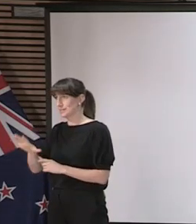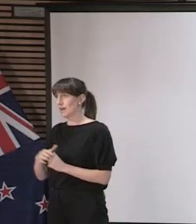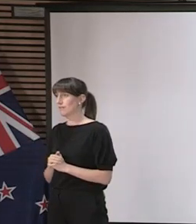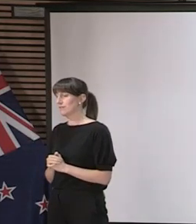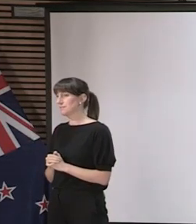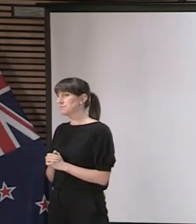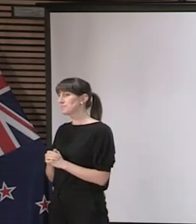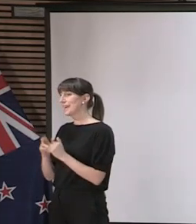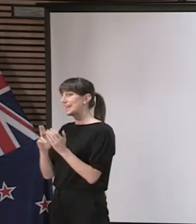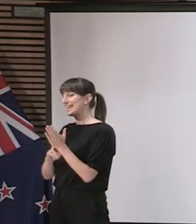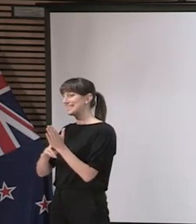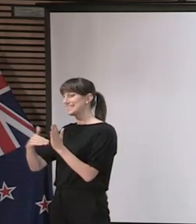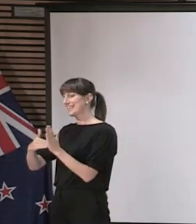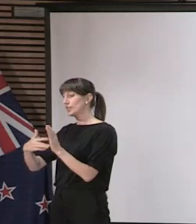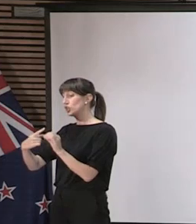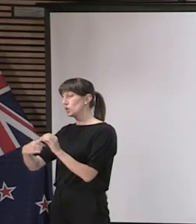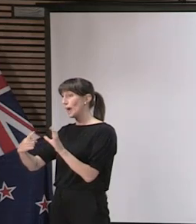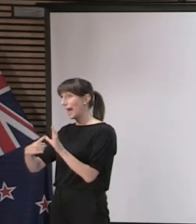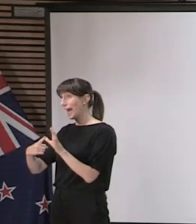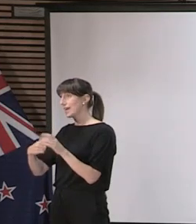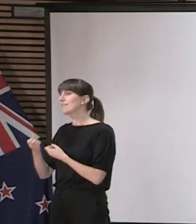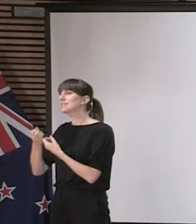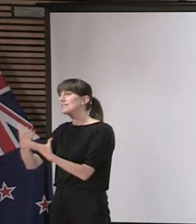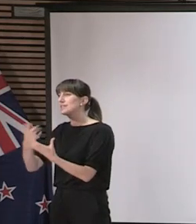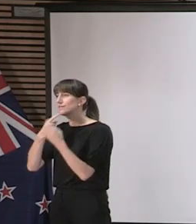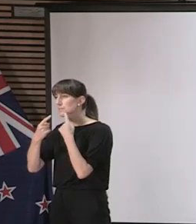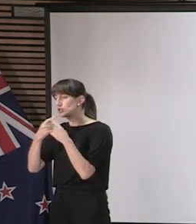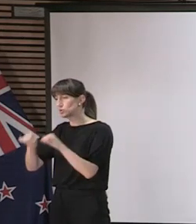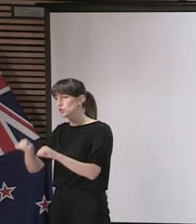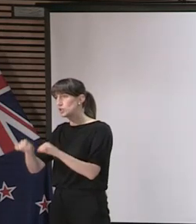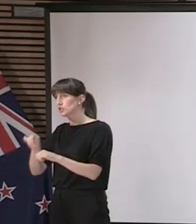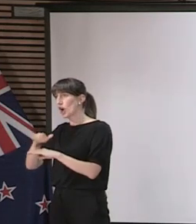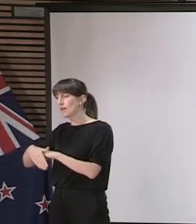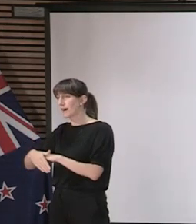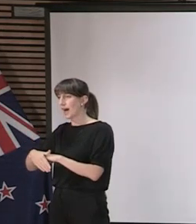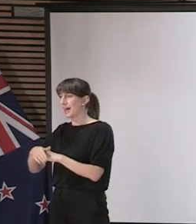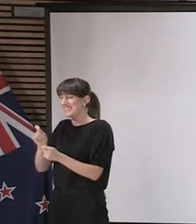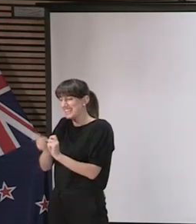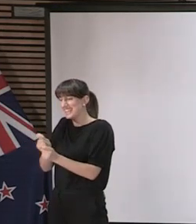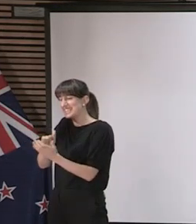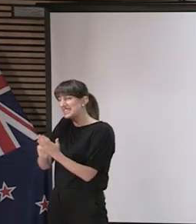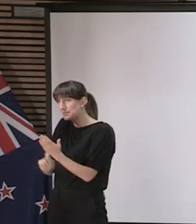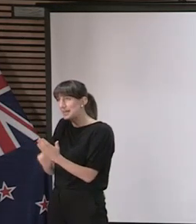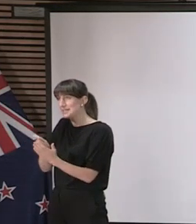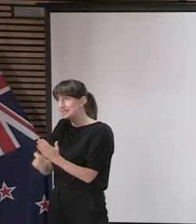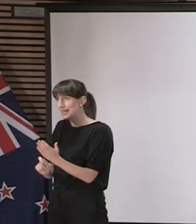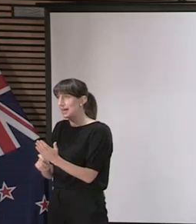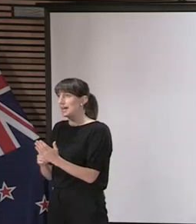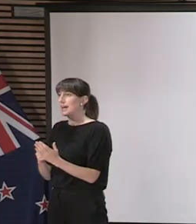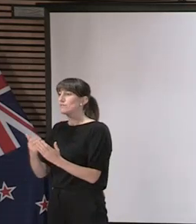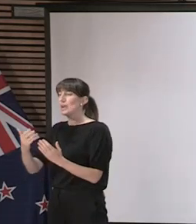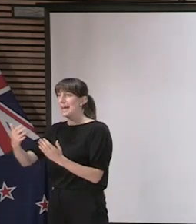sorts of things they can do to generate an evidence base for assessment when more regular assessment can start to take